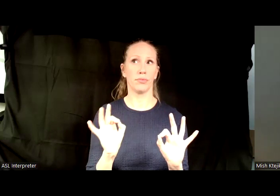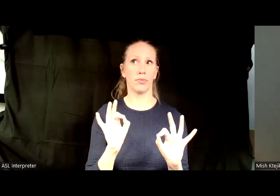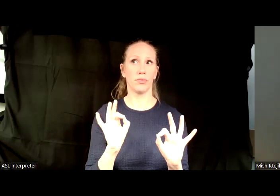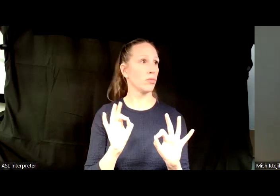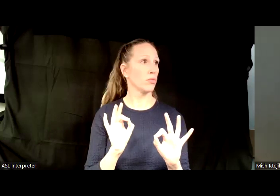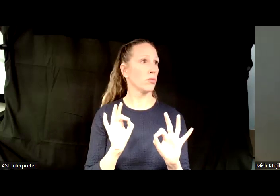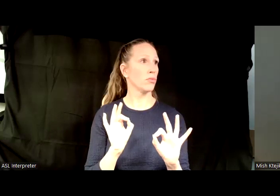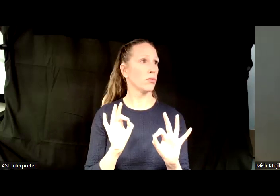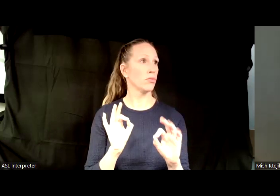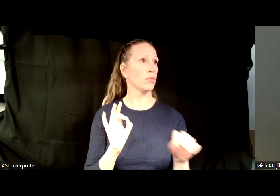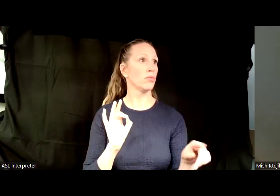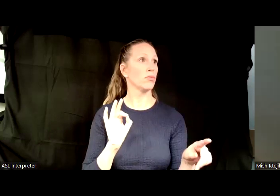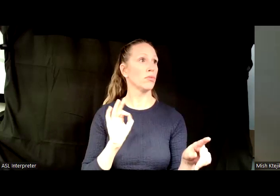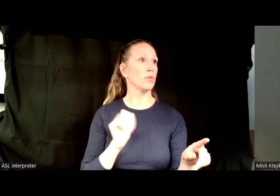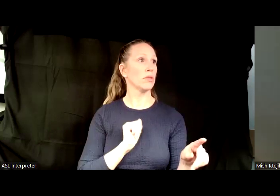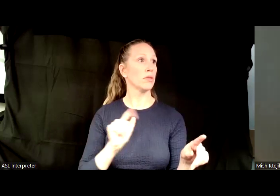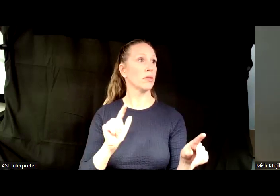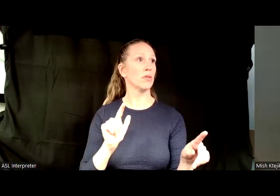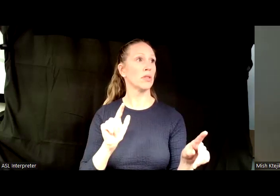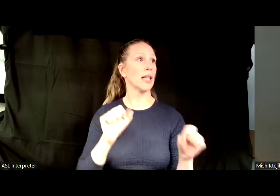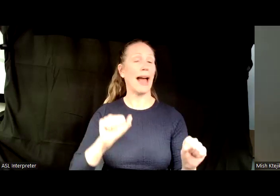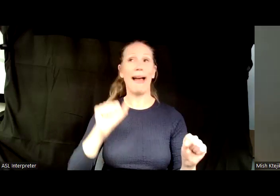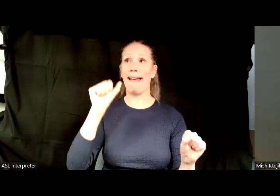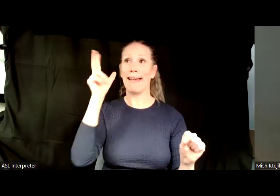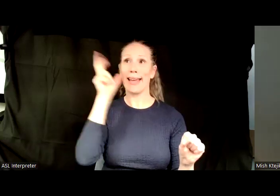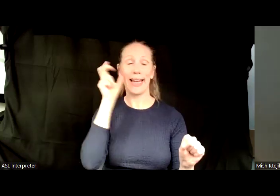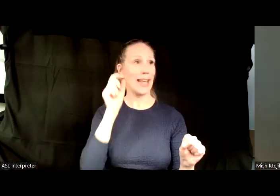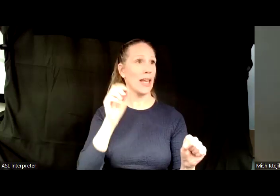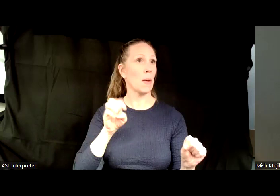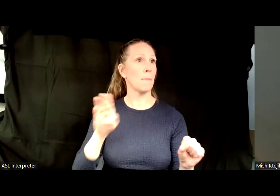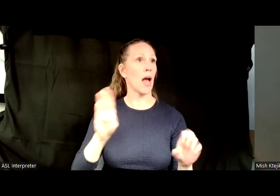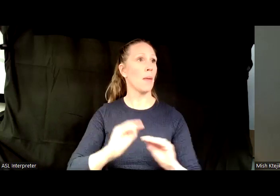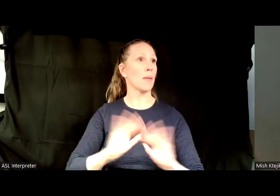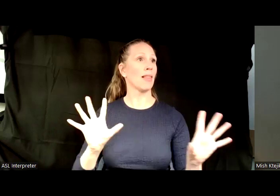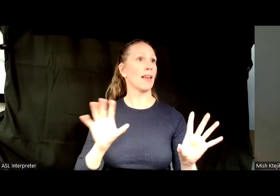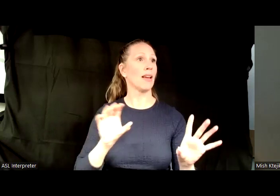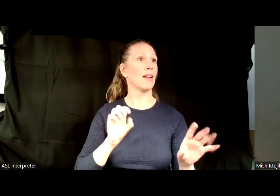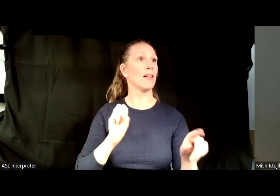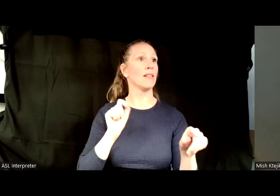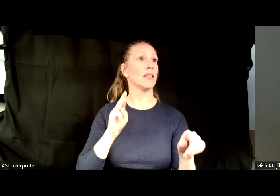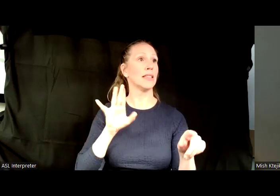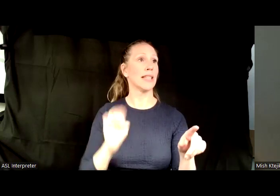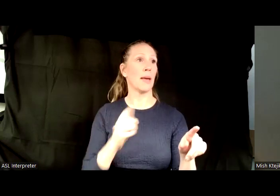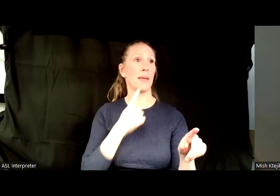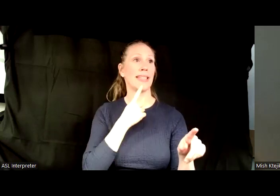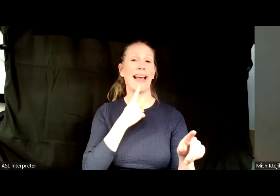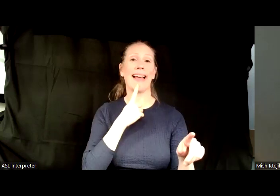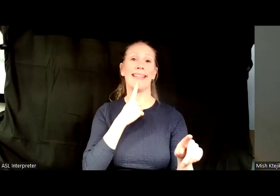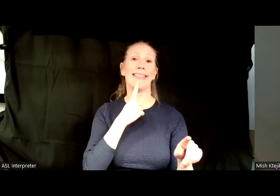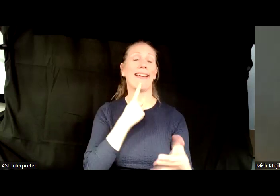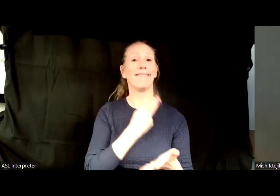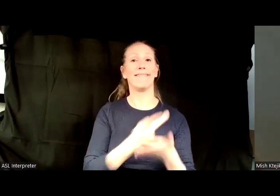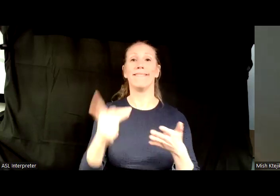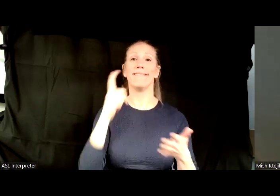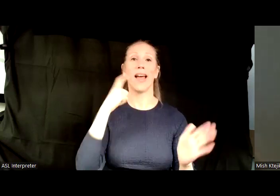I can hear Bob. I'm clearly read, but not. Something is where it says fail to detect your